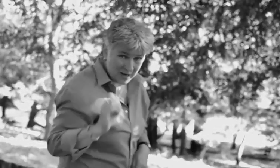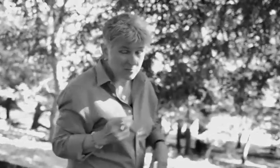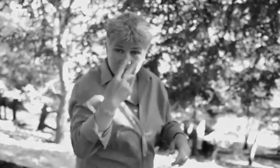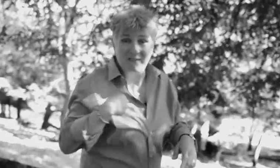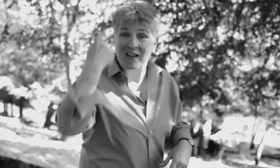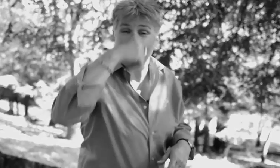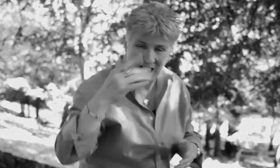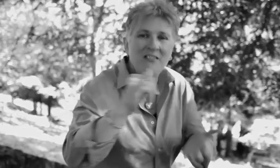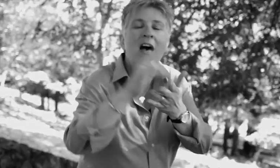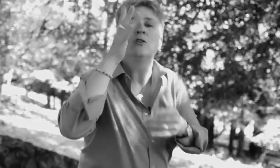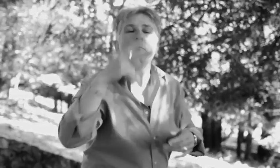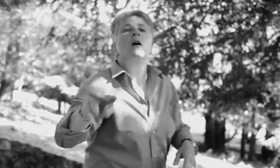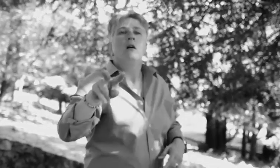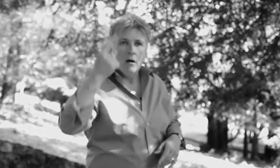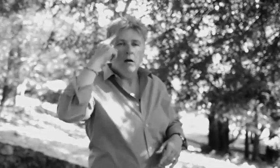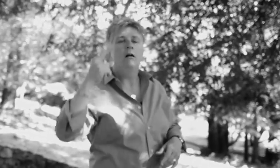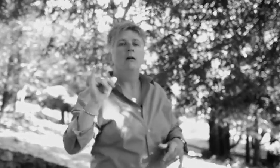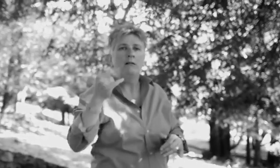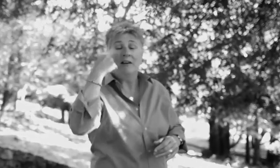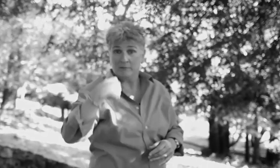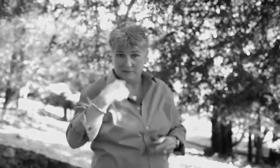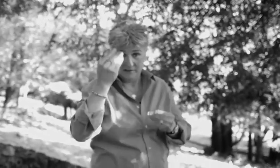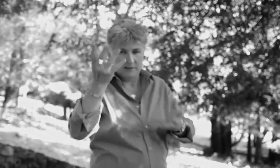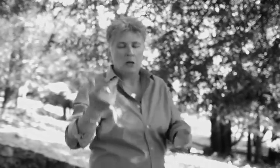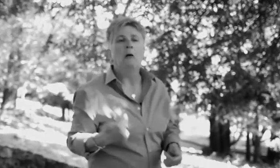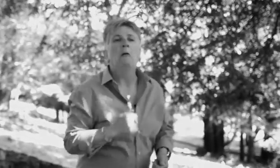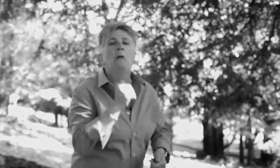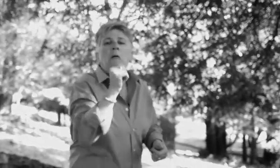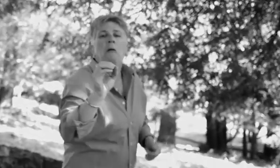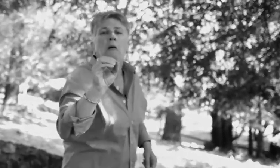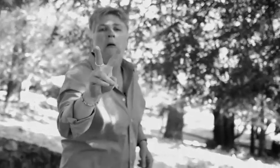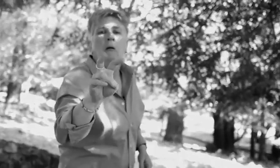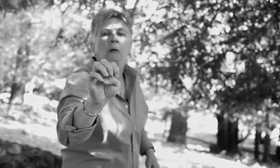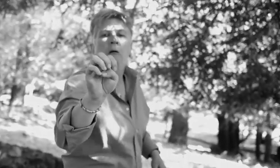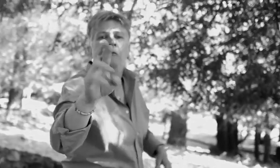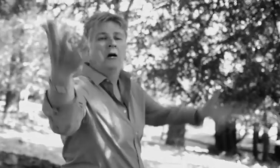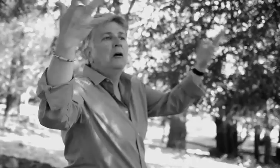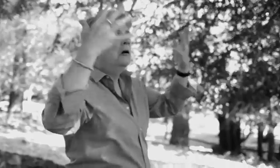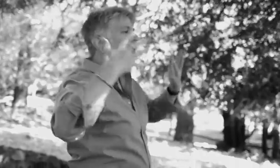see my face and that you'd be reminded that for me it isn't over.